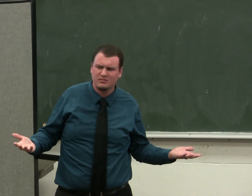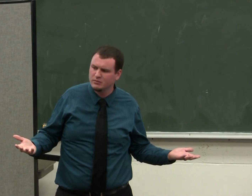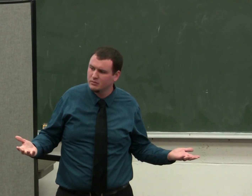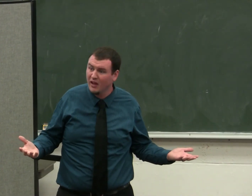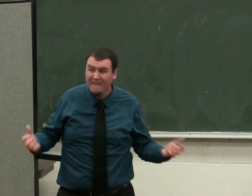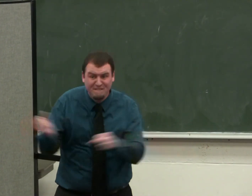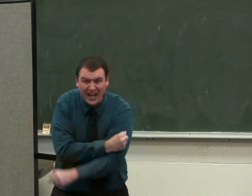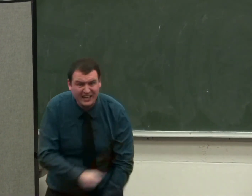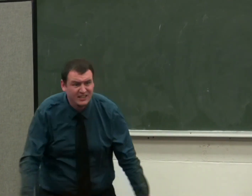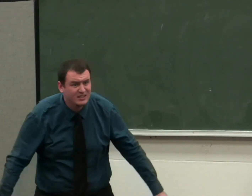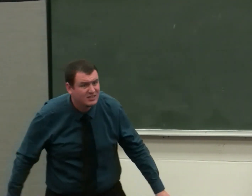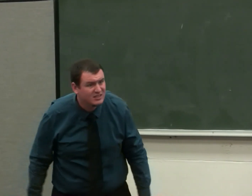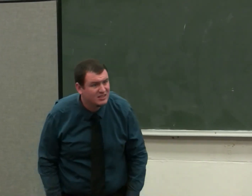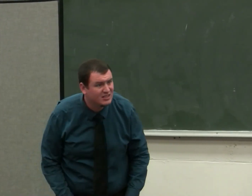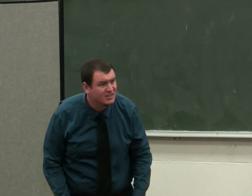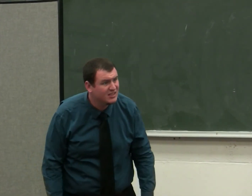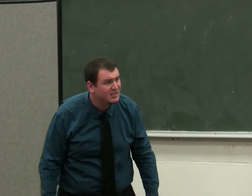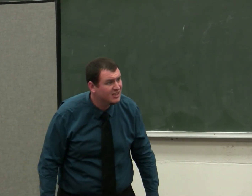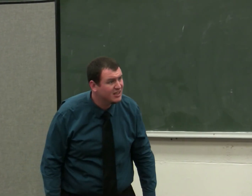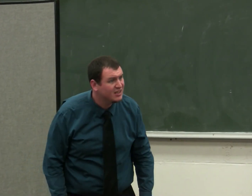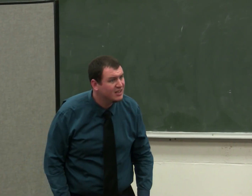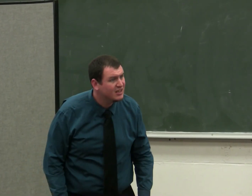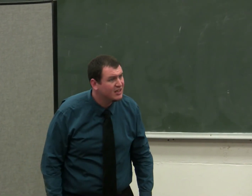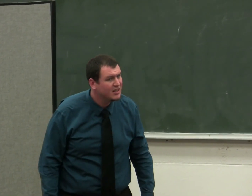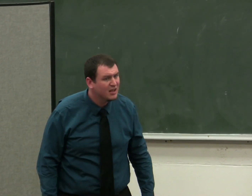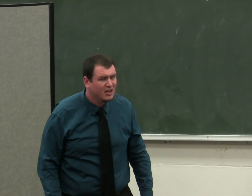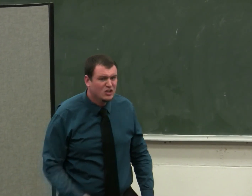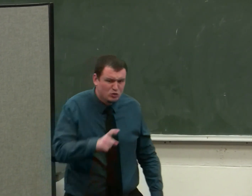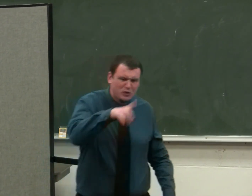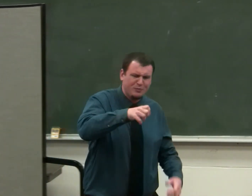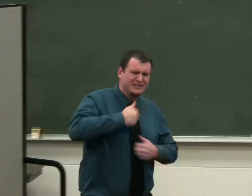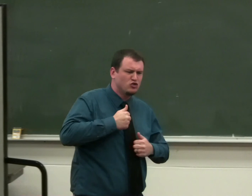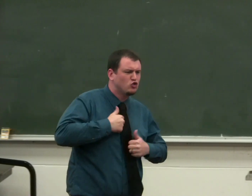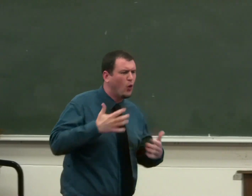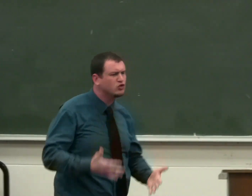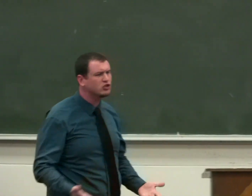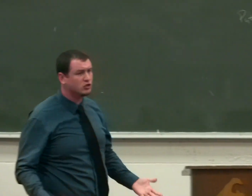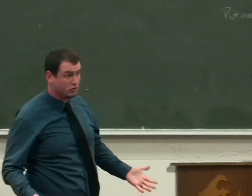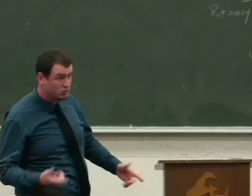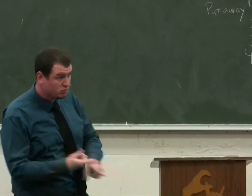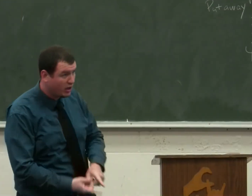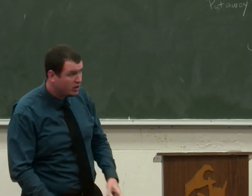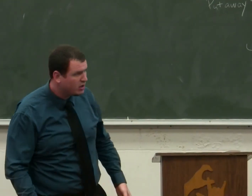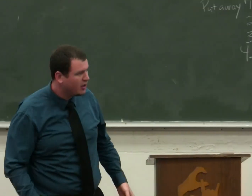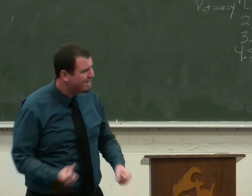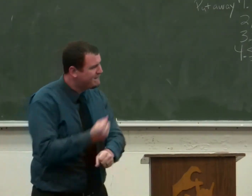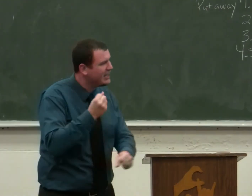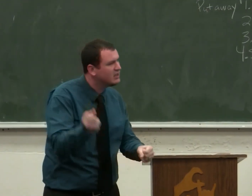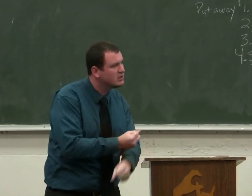there. No, fight it. You're supposed to be a soldier,